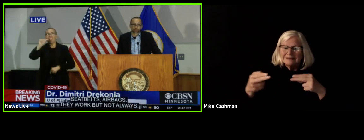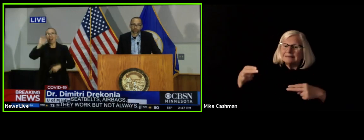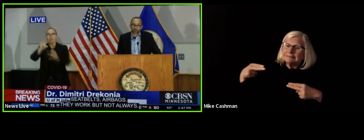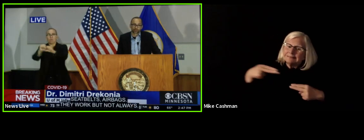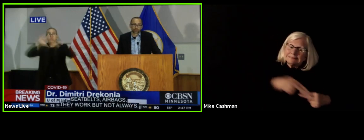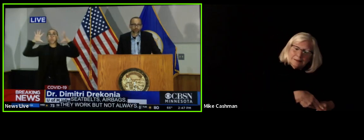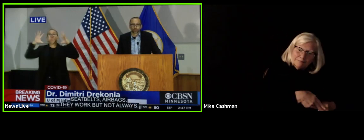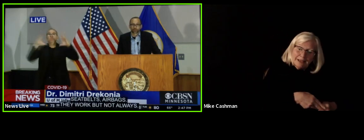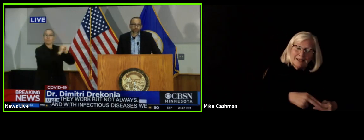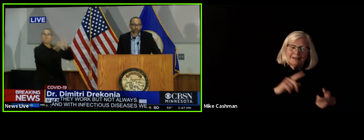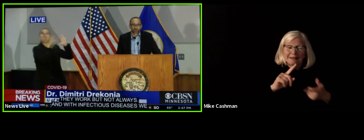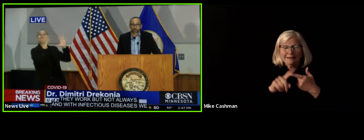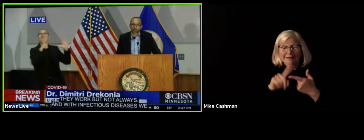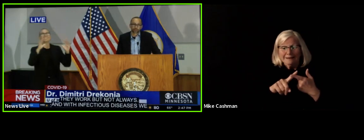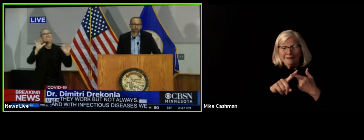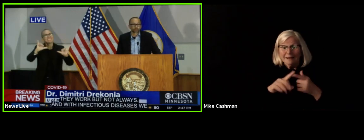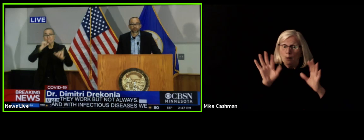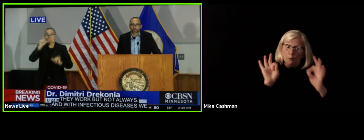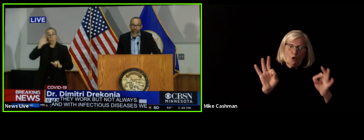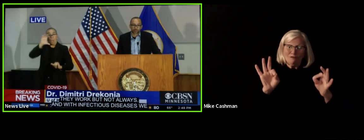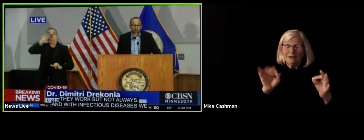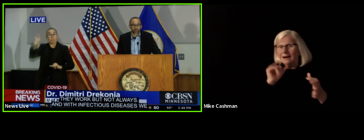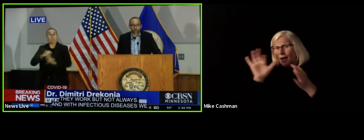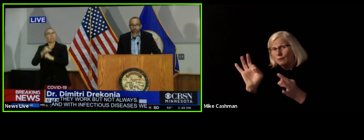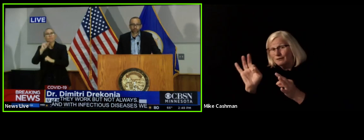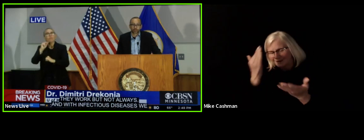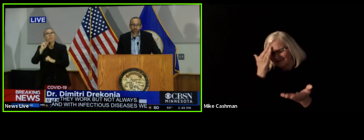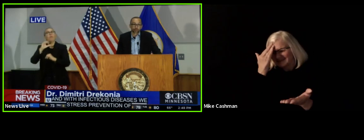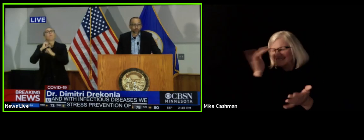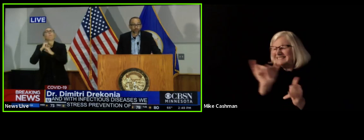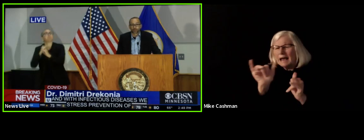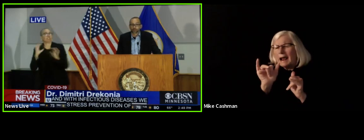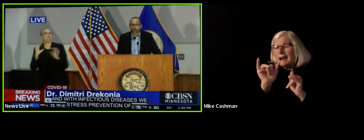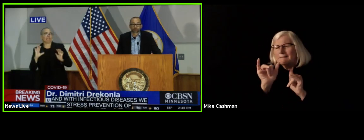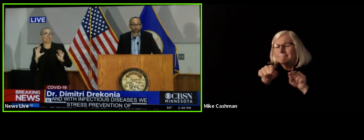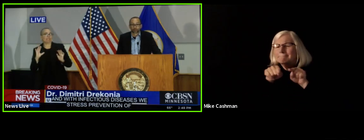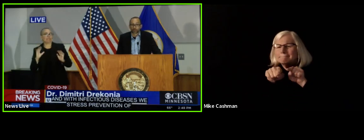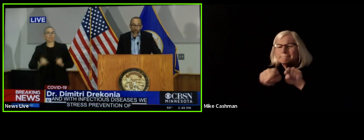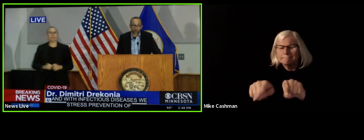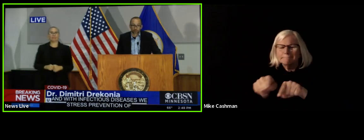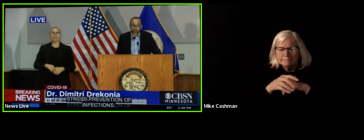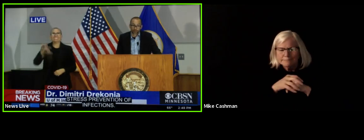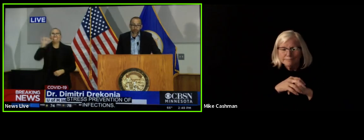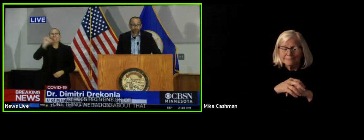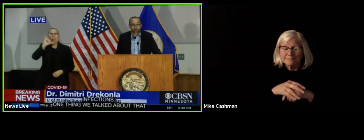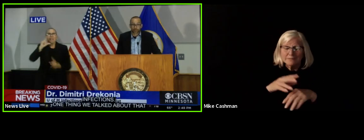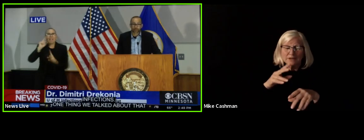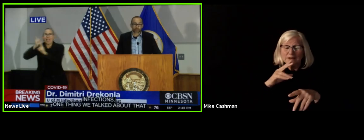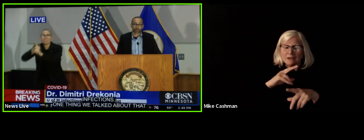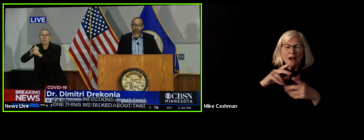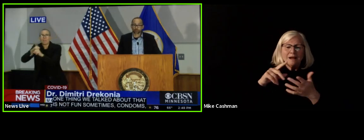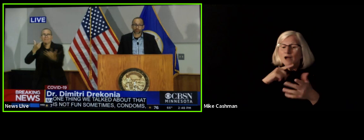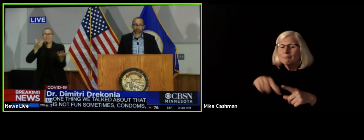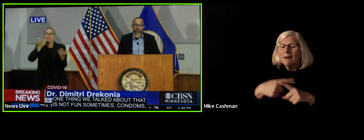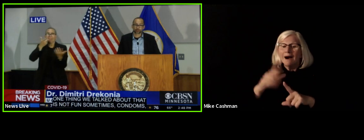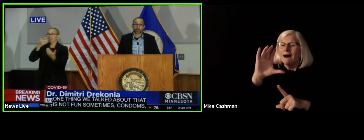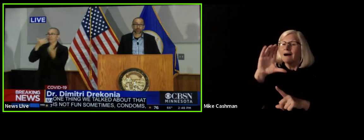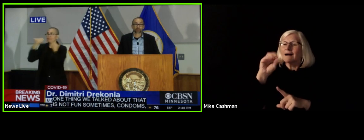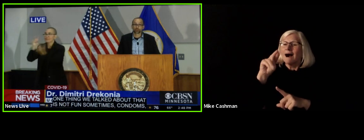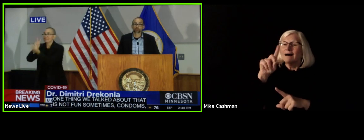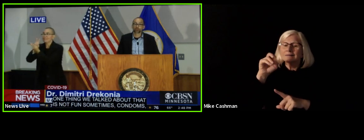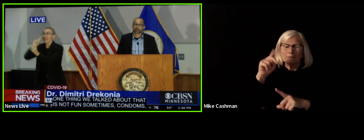prevention of infections, and one thing we talk about that's not so fun sometimes is talking about condoms. They also do not work all the time, but if everybody uses them,